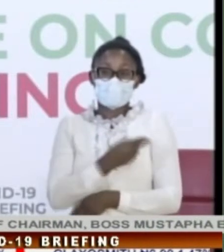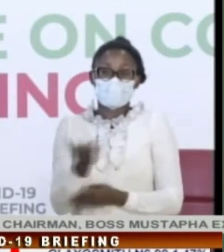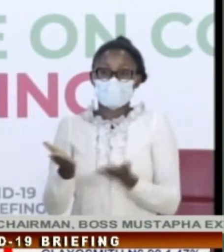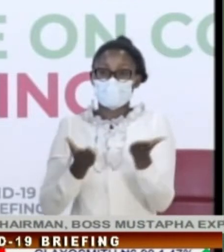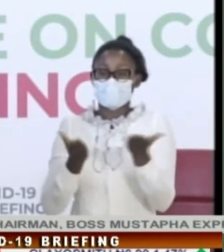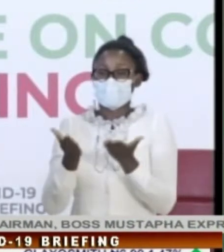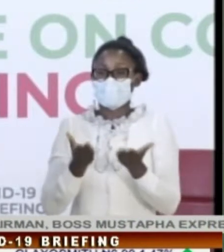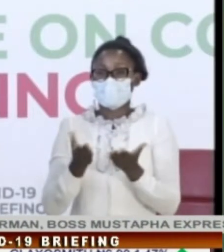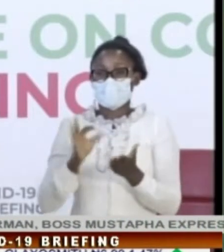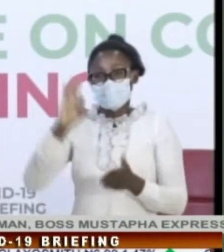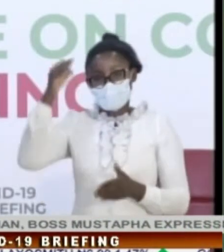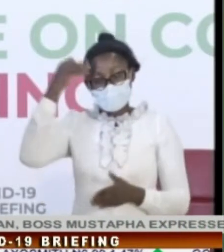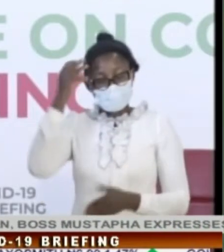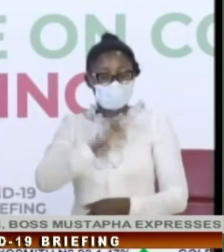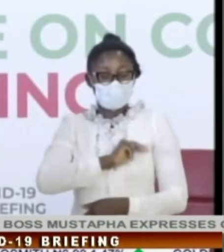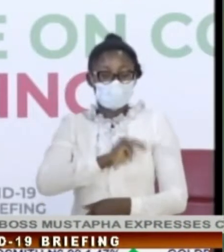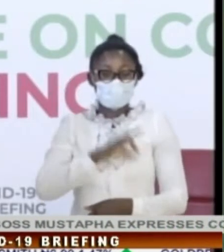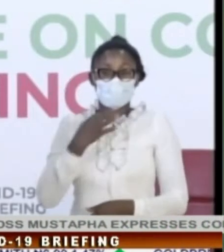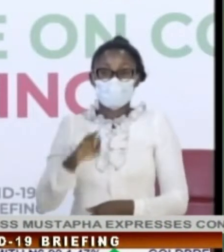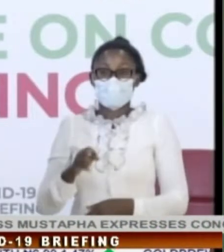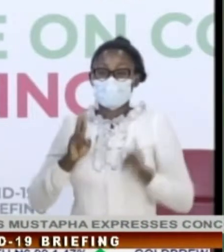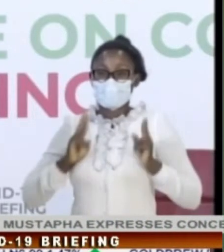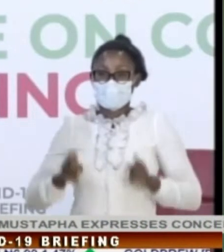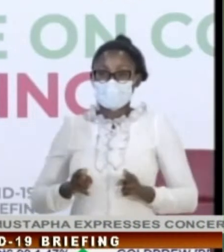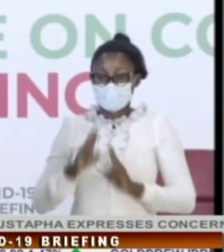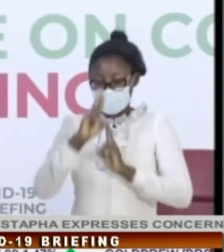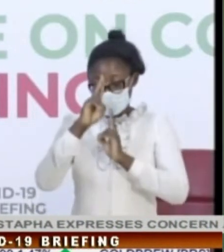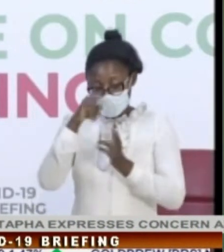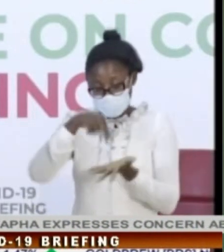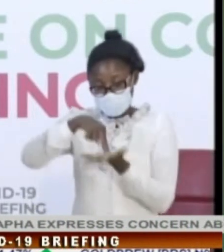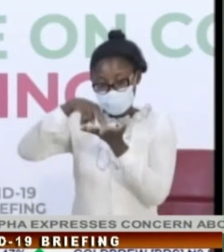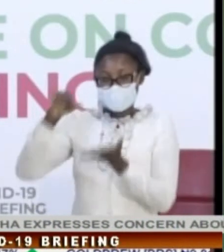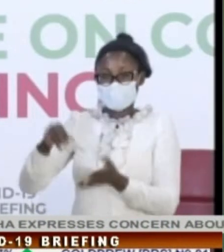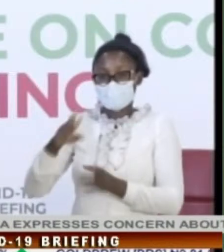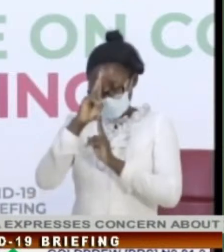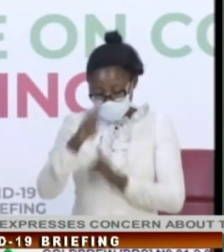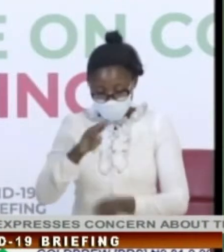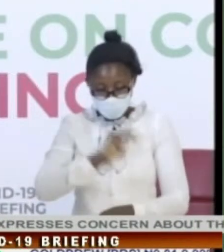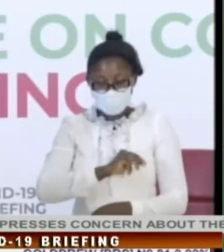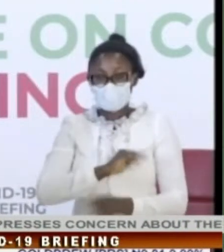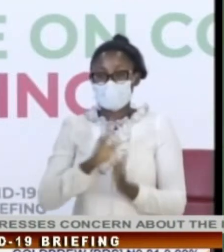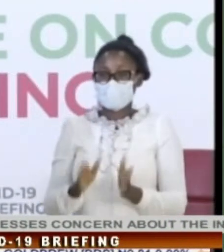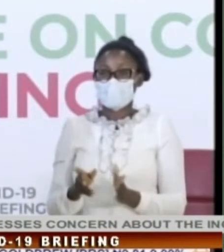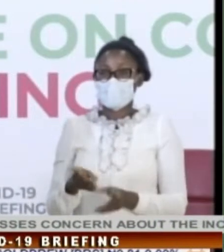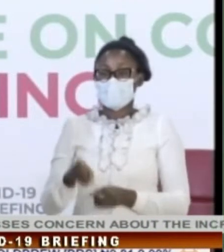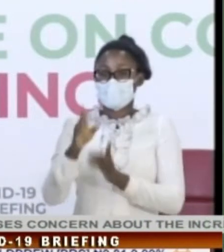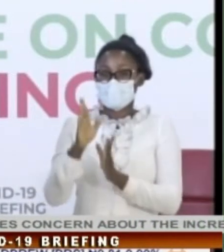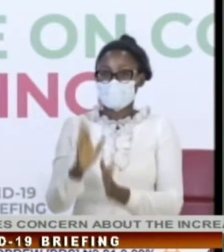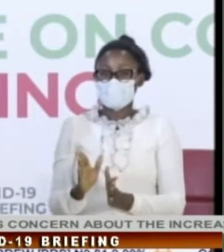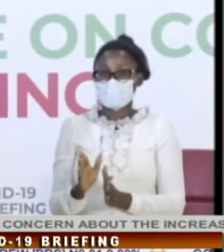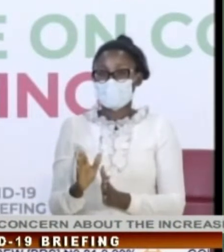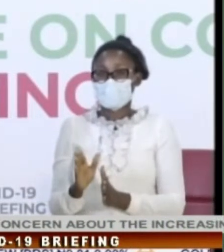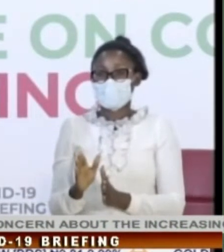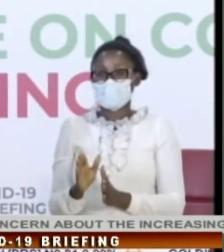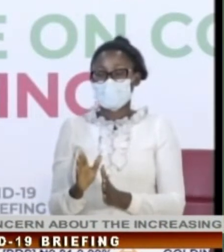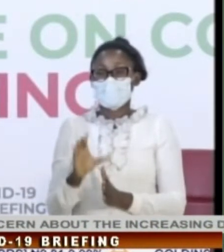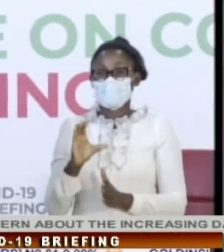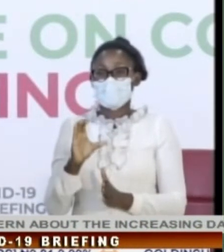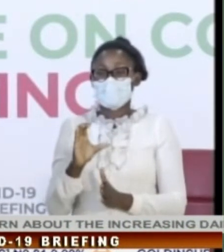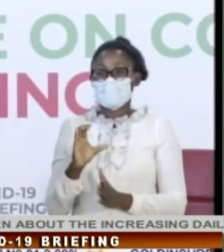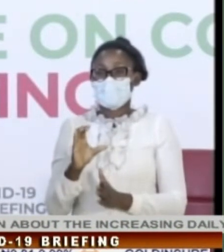Services of the Federal Ministry of Health, representing the Honorable Minister, a Director from the